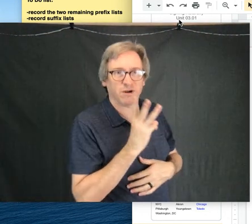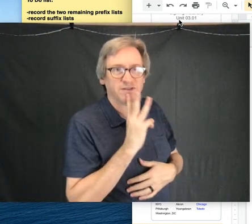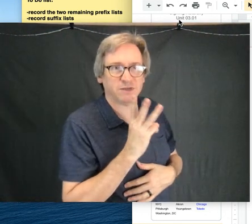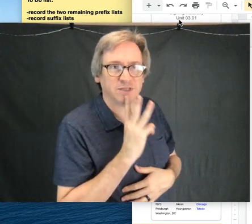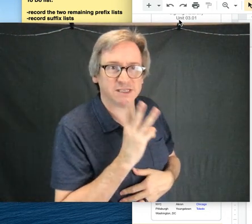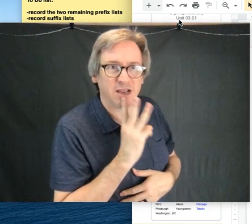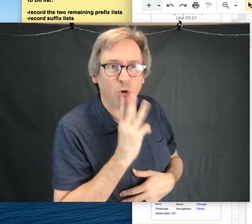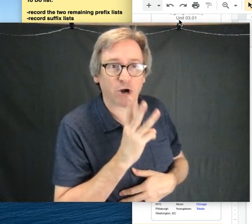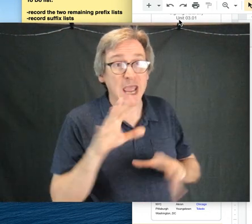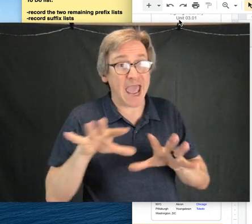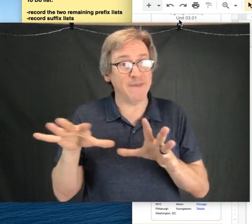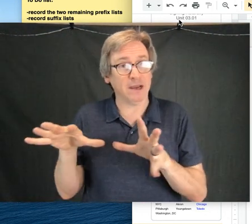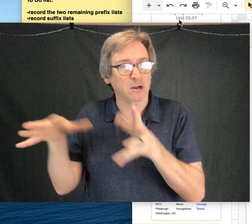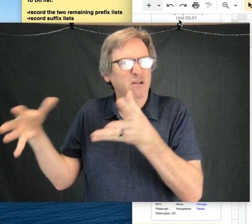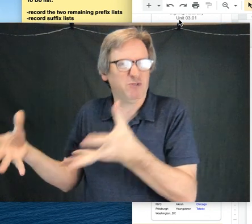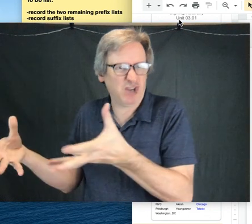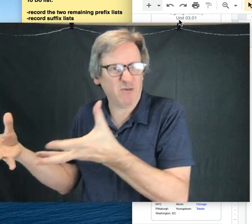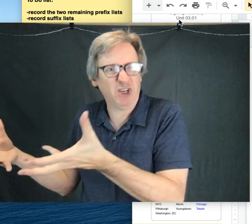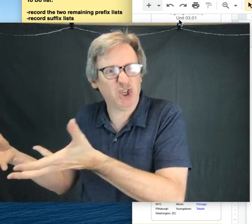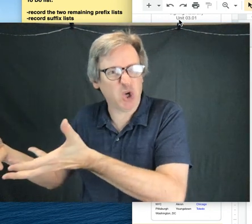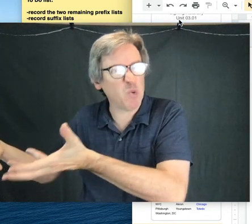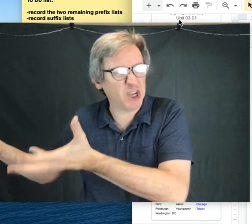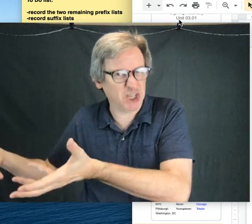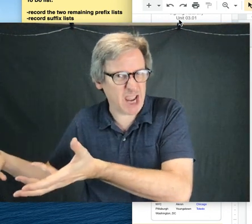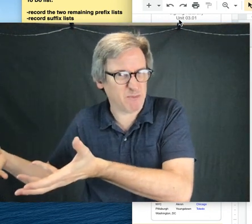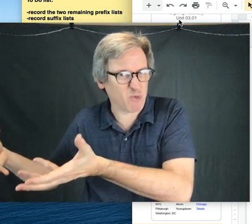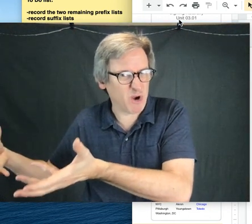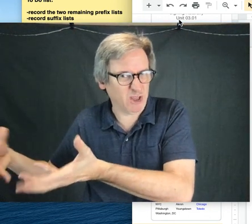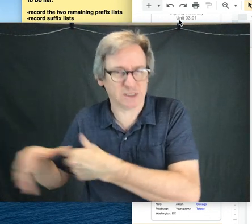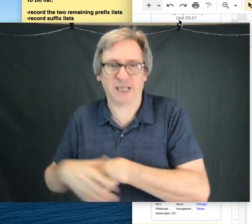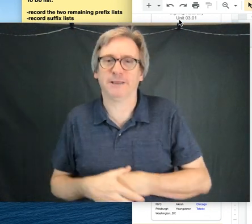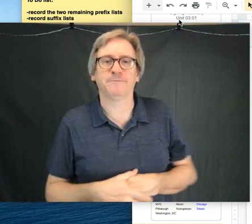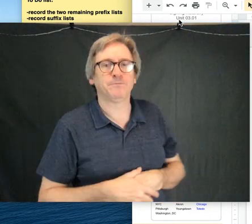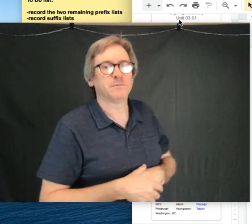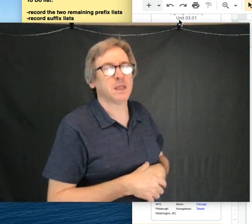You're going to preface it with the sign water, and then generally just show the shape of what it looks like.